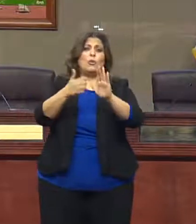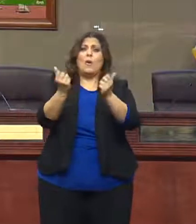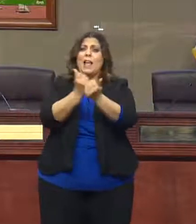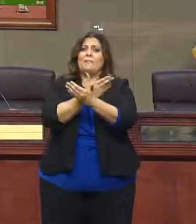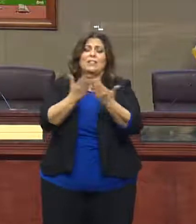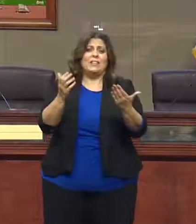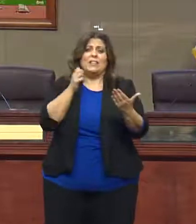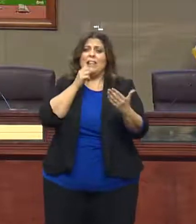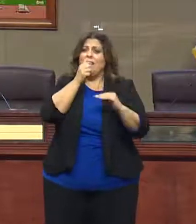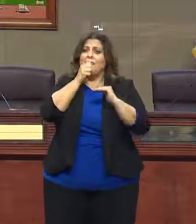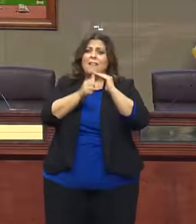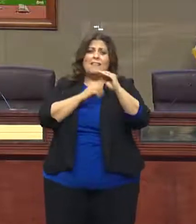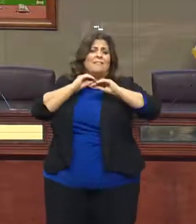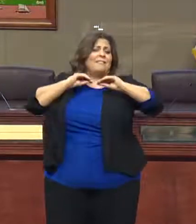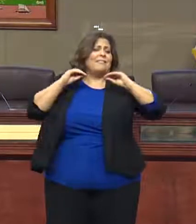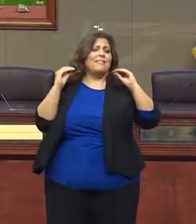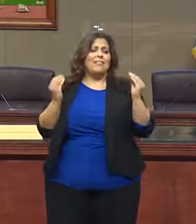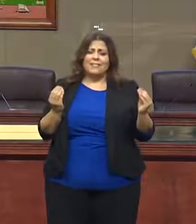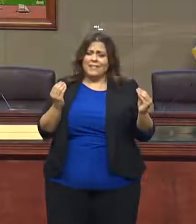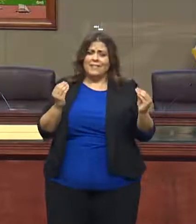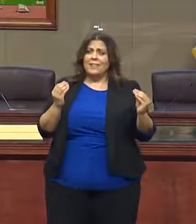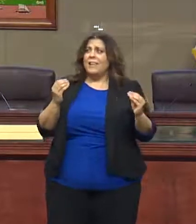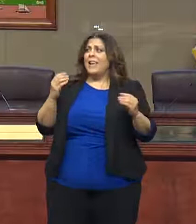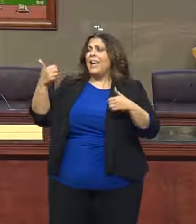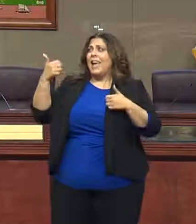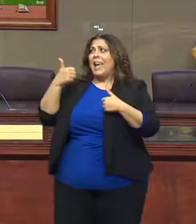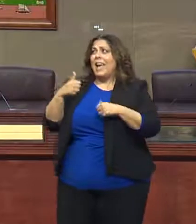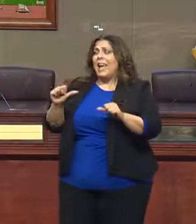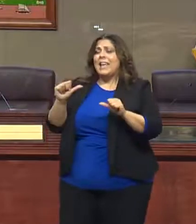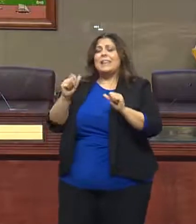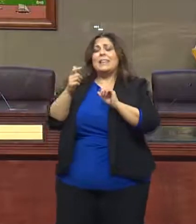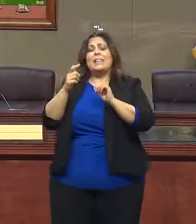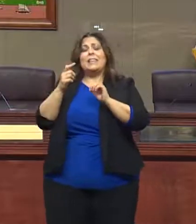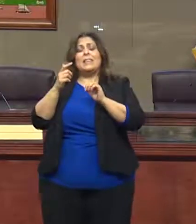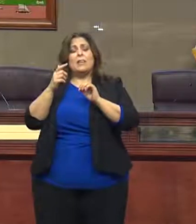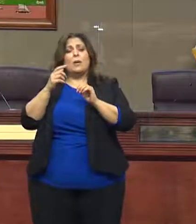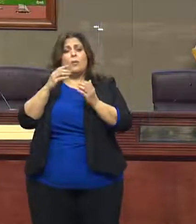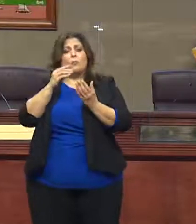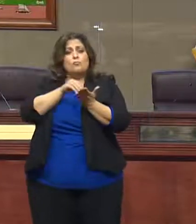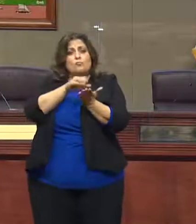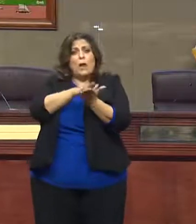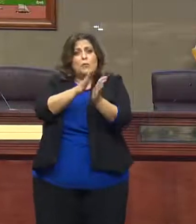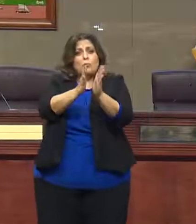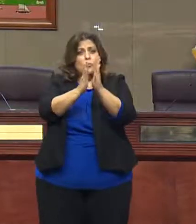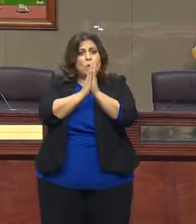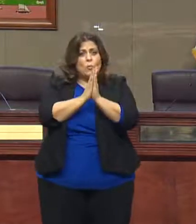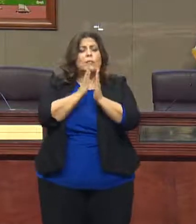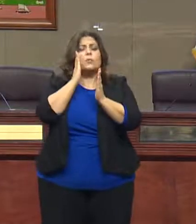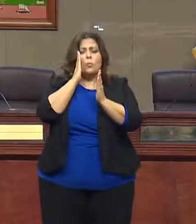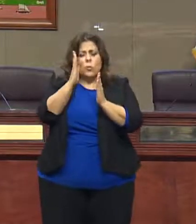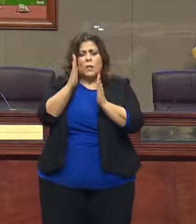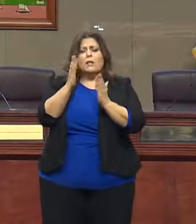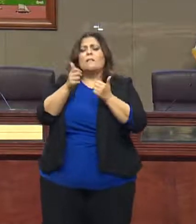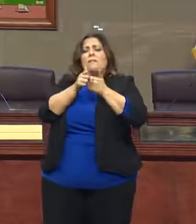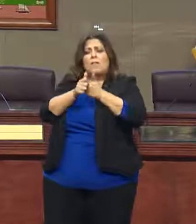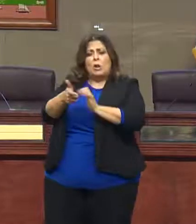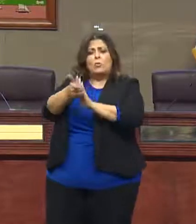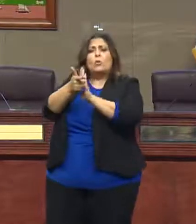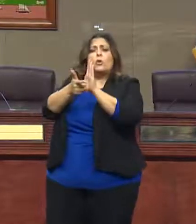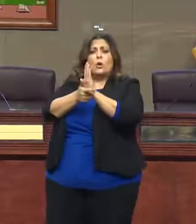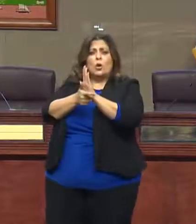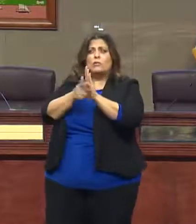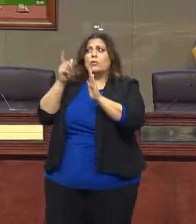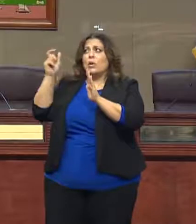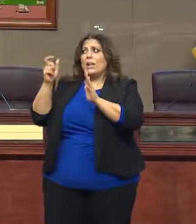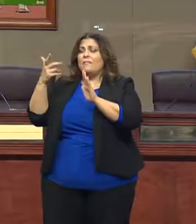responsive to lawful public records requests, and we'll produce those records. And it will have to